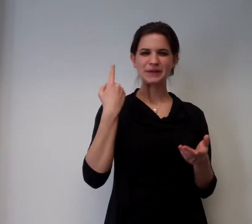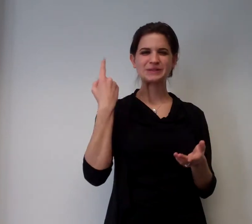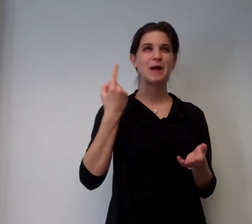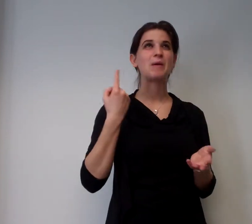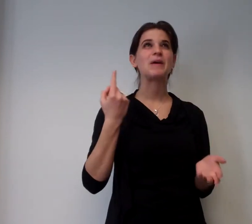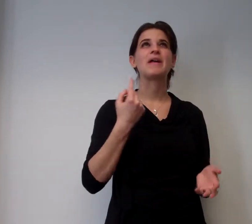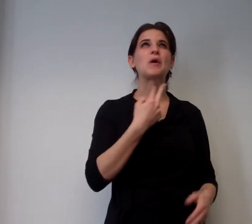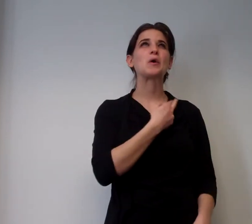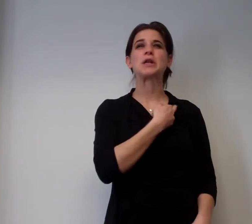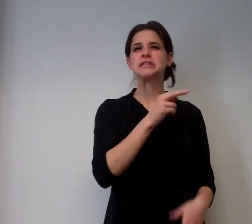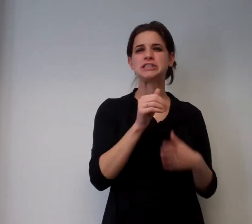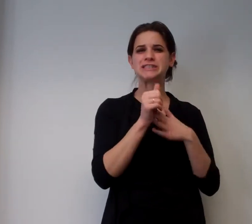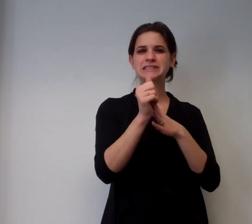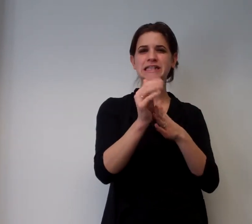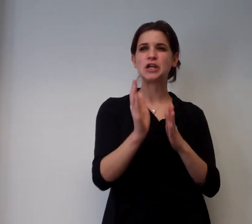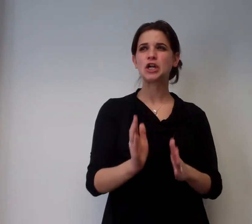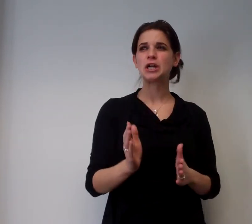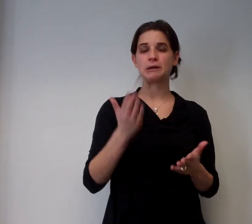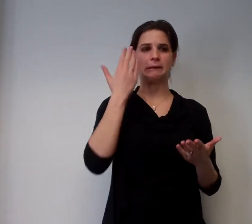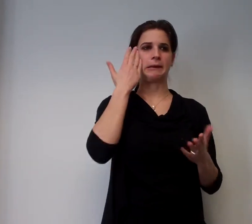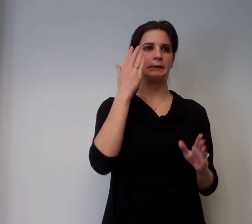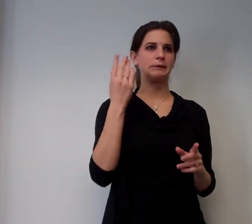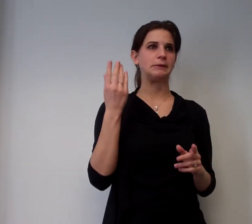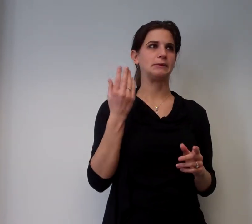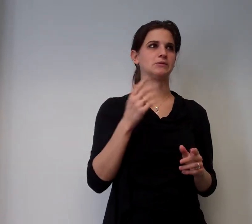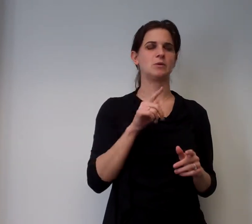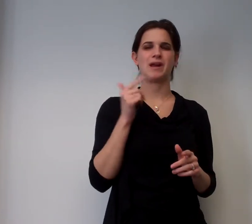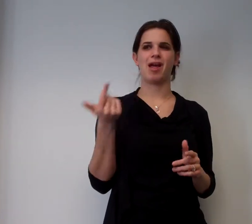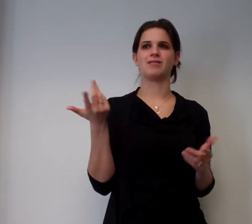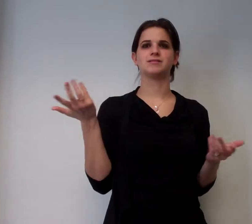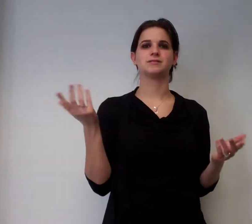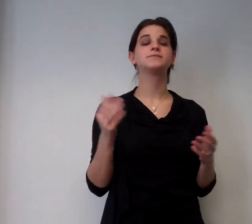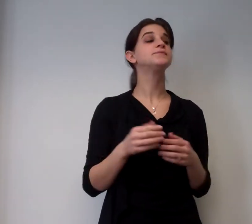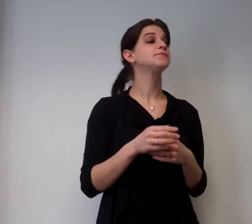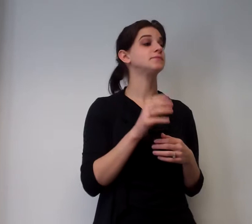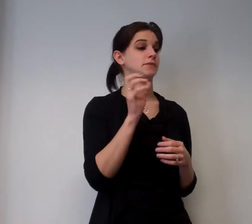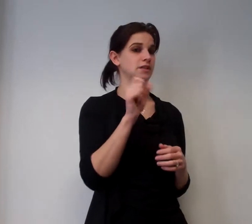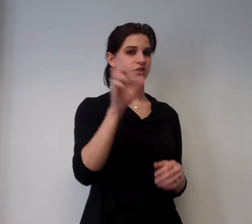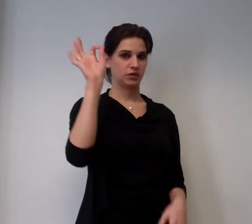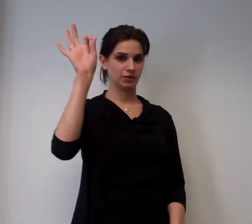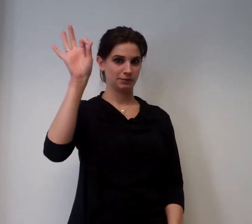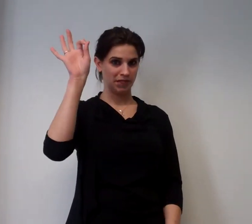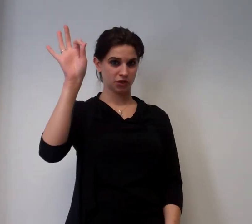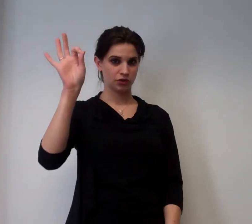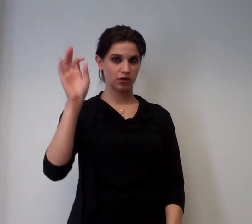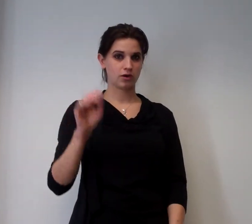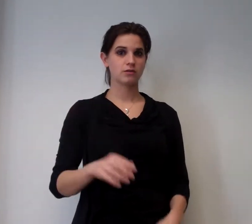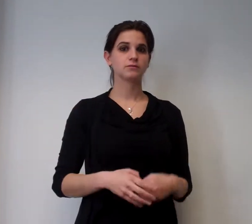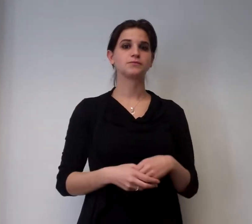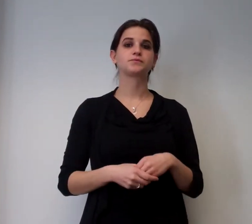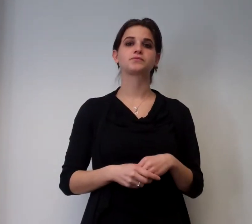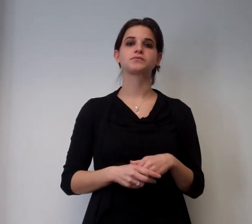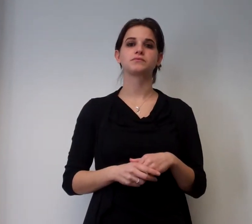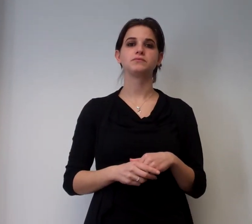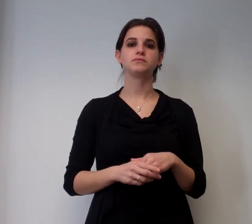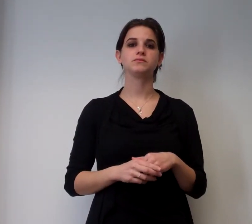did. Well, he was a minister, just like Dr. Martin Luther So King. you're He was a changing so minister. we He know was it's also a student or the missionary.